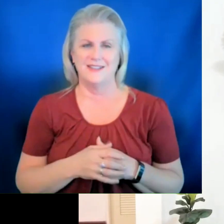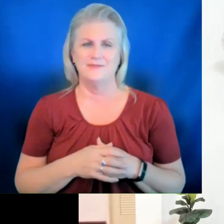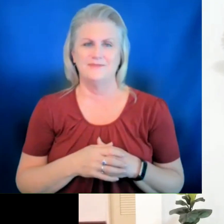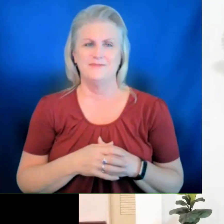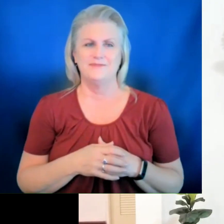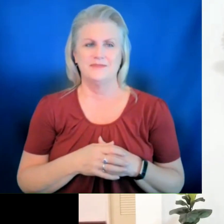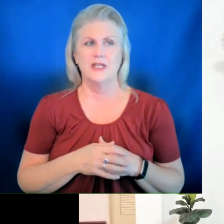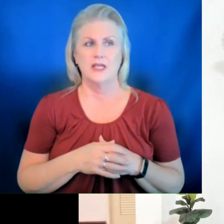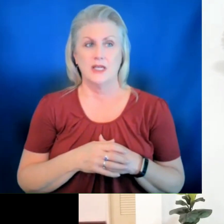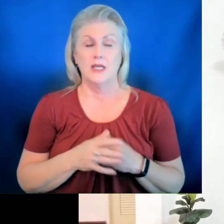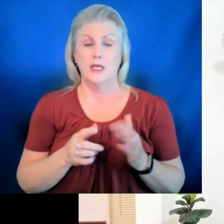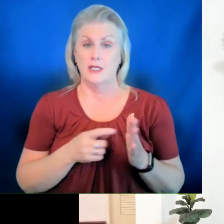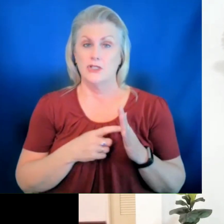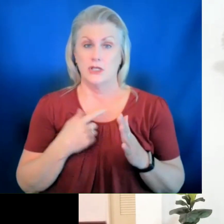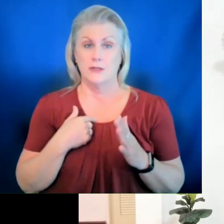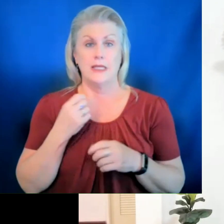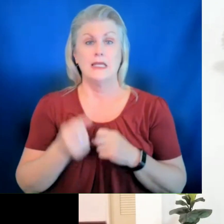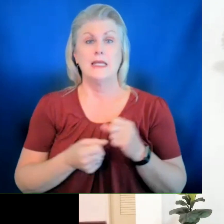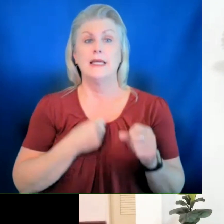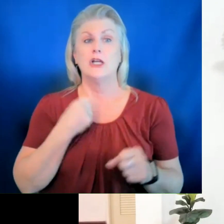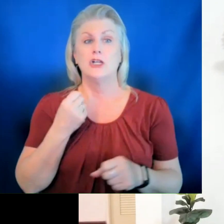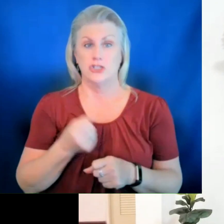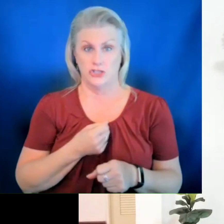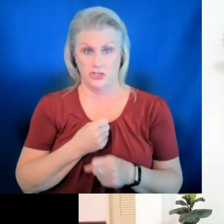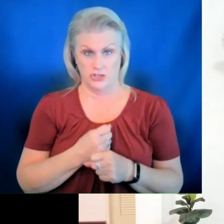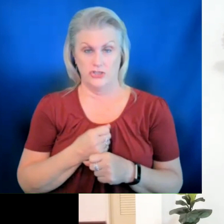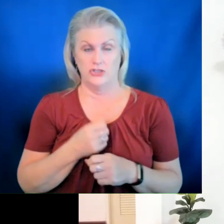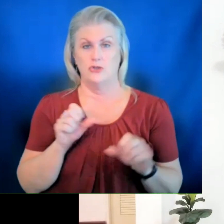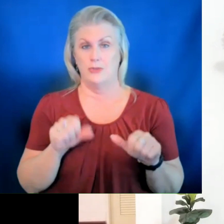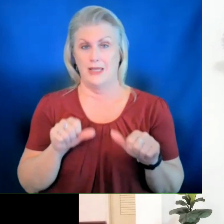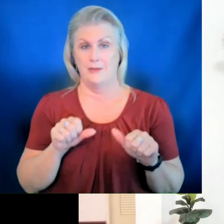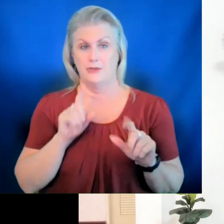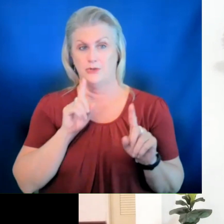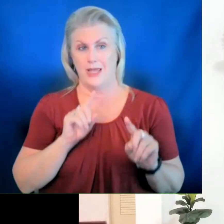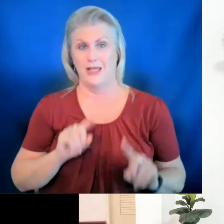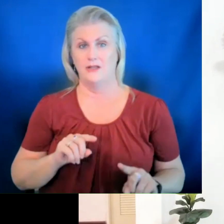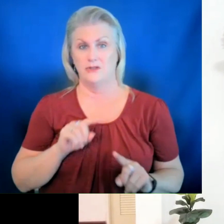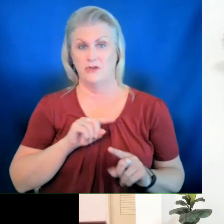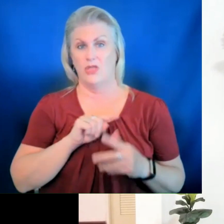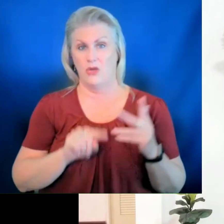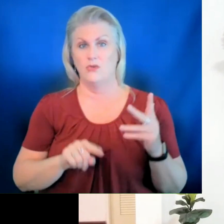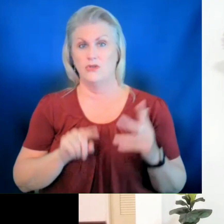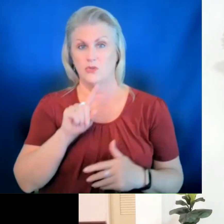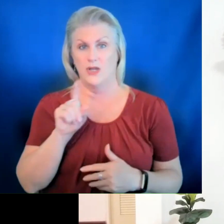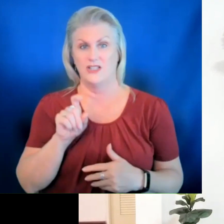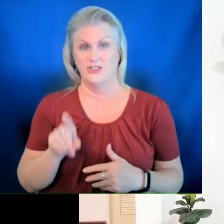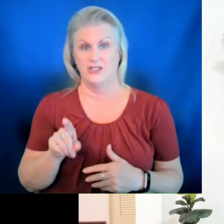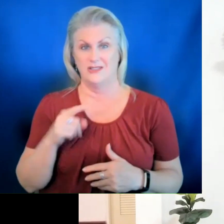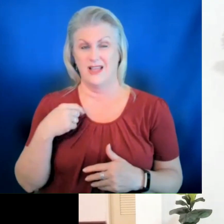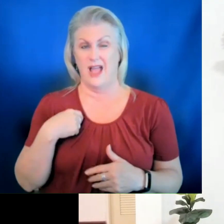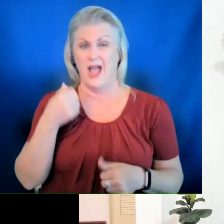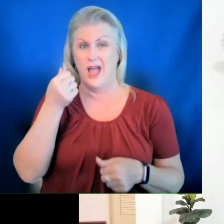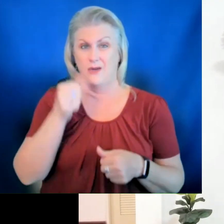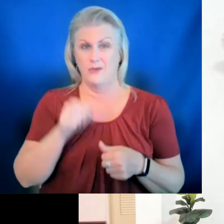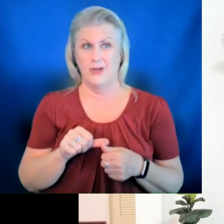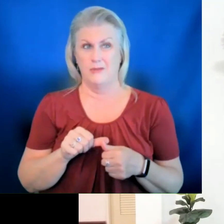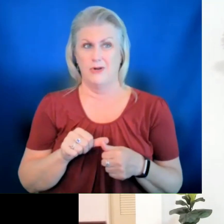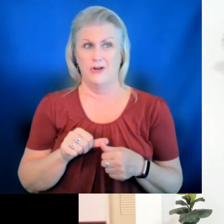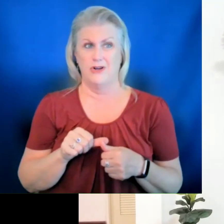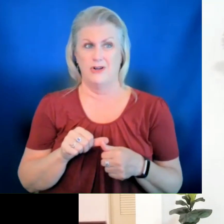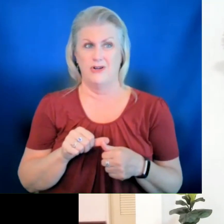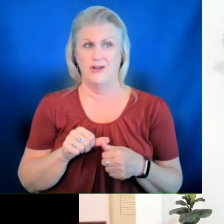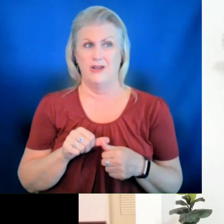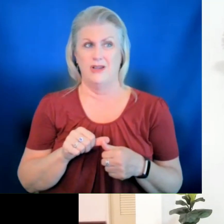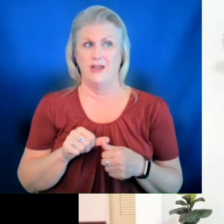doing? And it took me years to be able to answer these questions because I